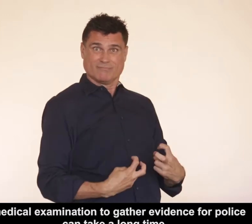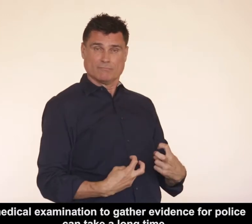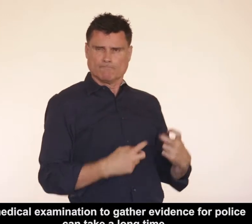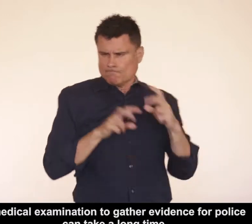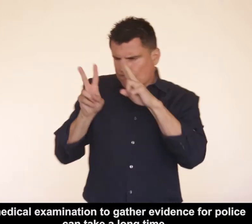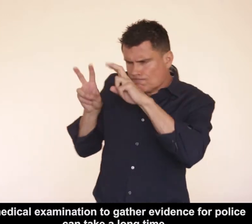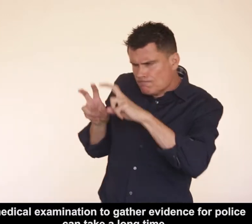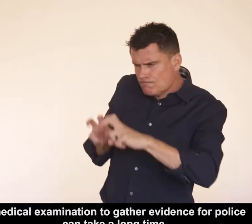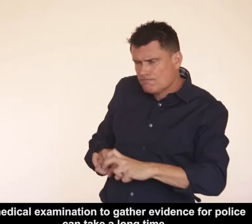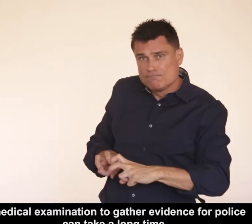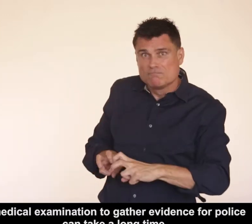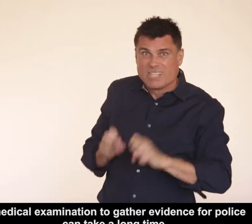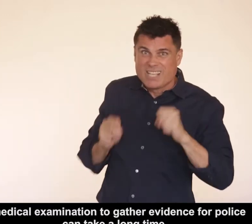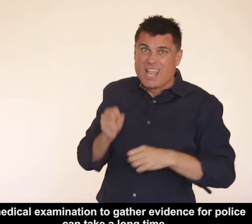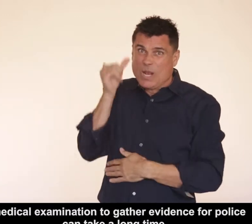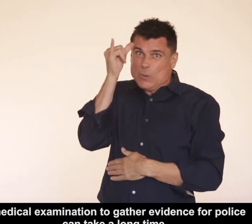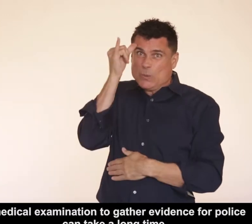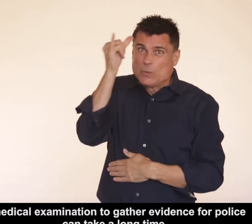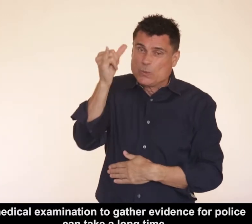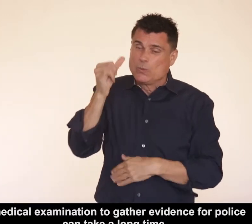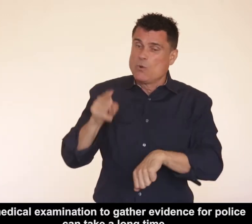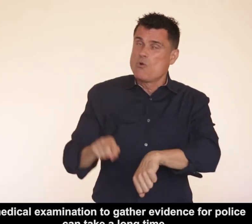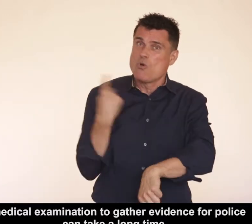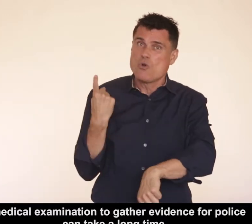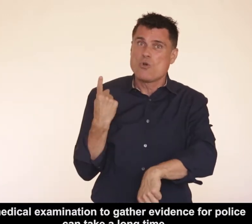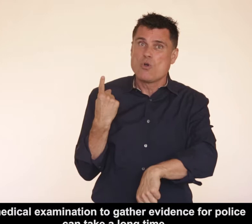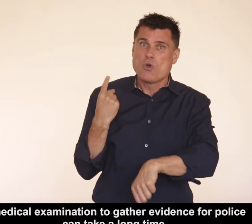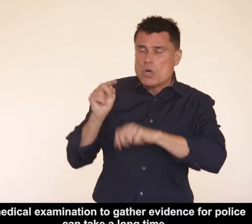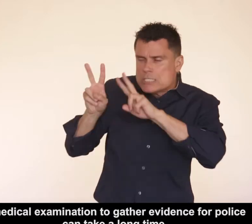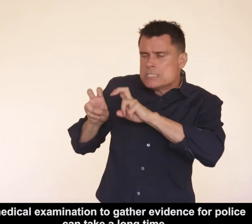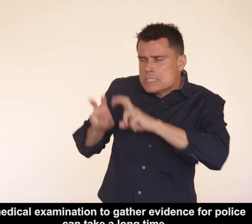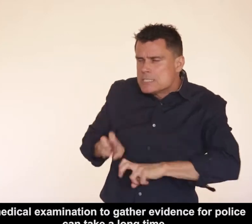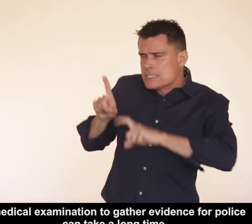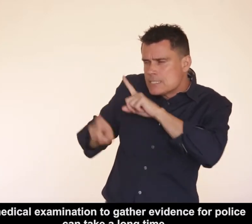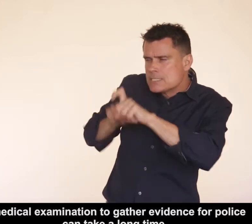A medical examination to gather evidence for police can take a long time.